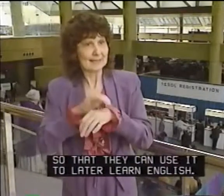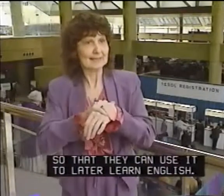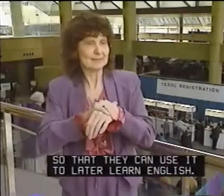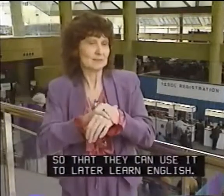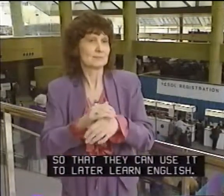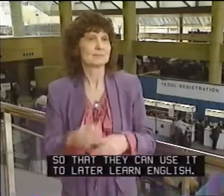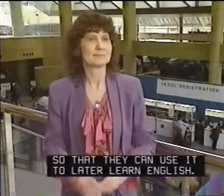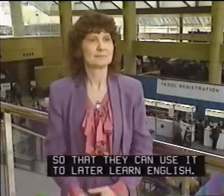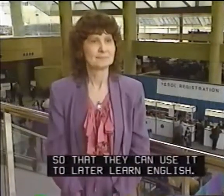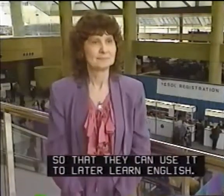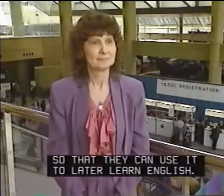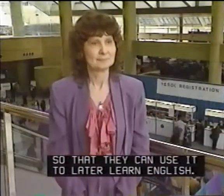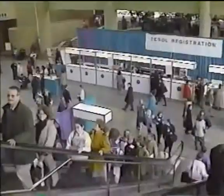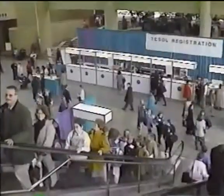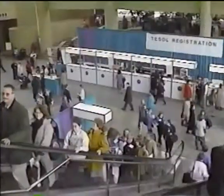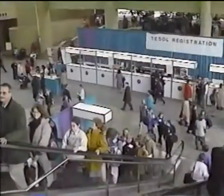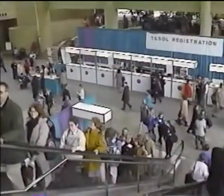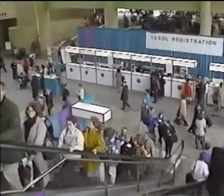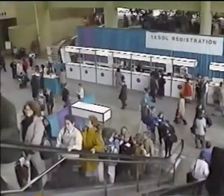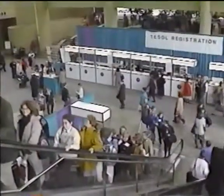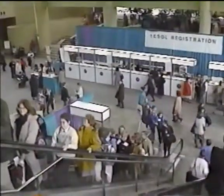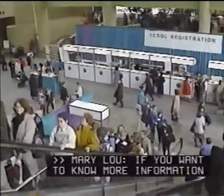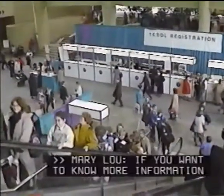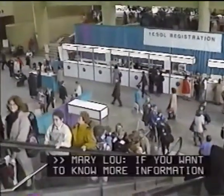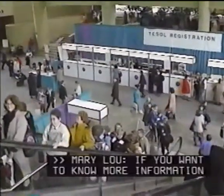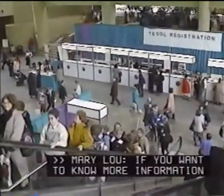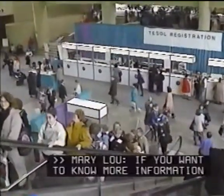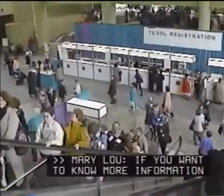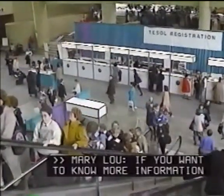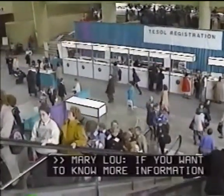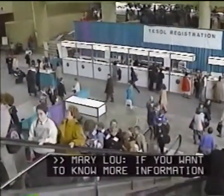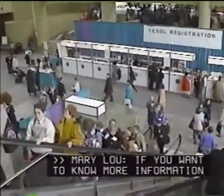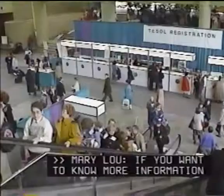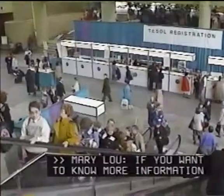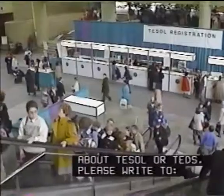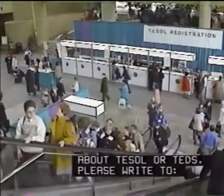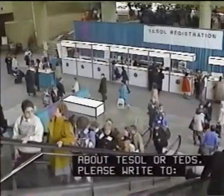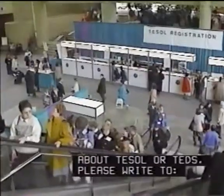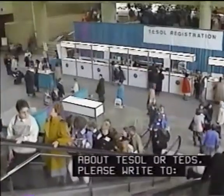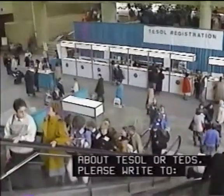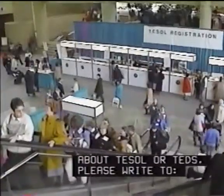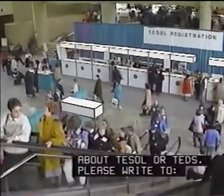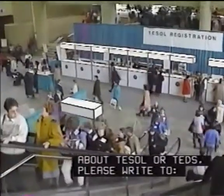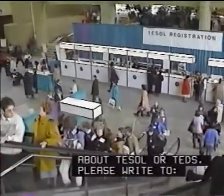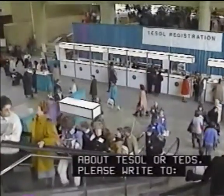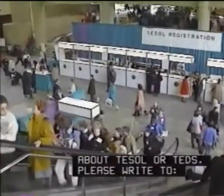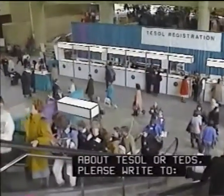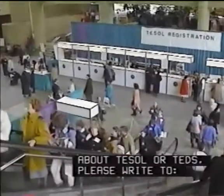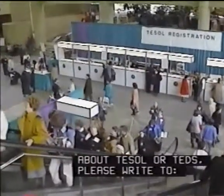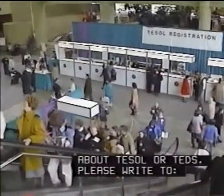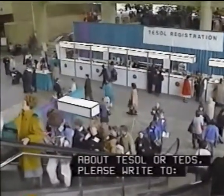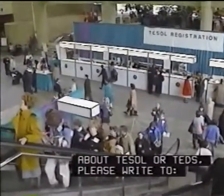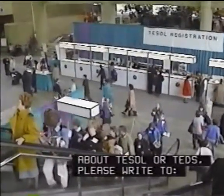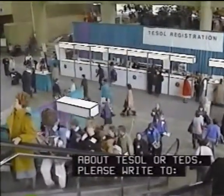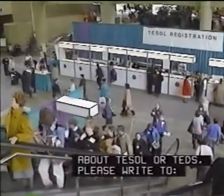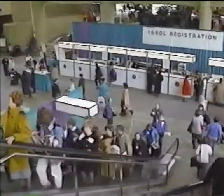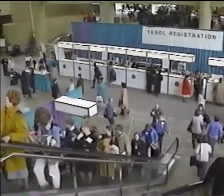later learn English. If you want to know more information about TESOL and or TEDS, please write to